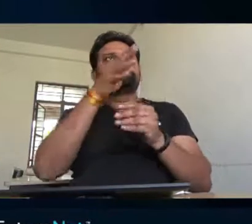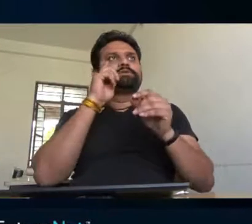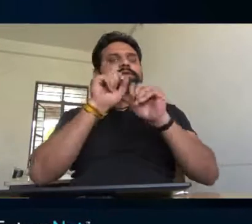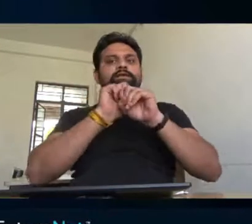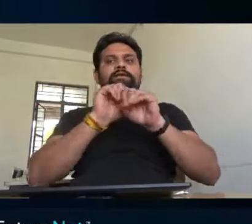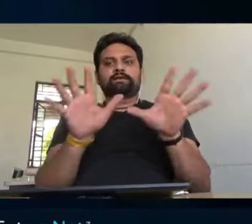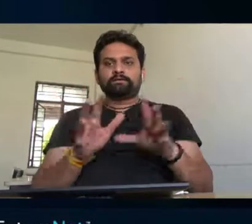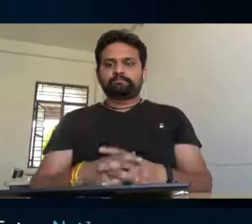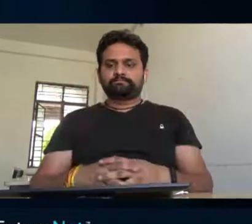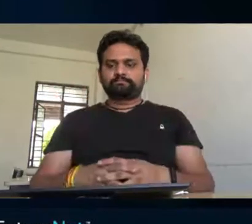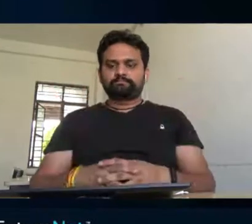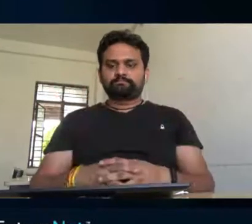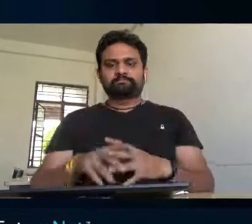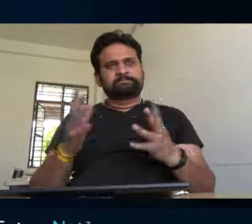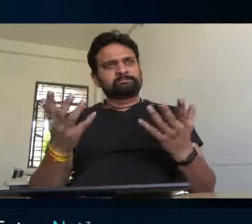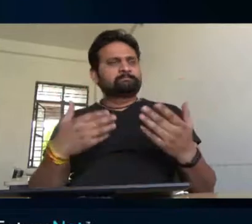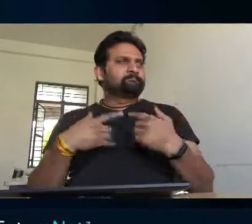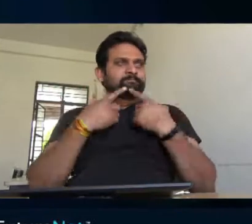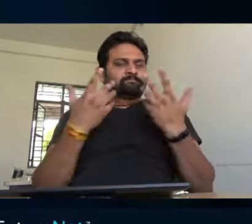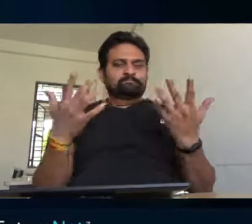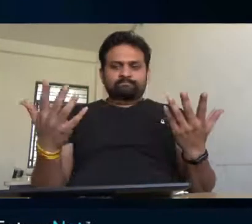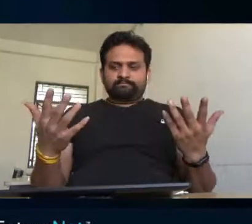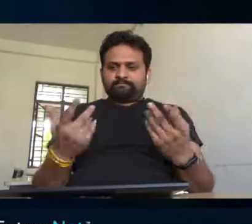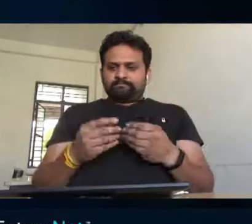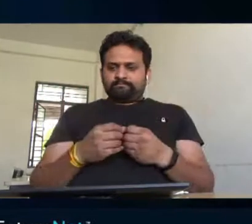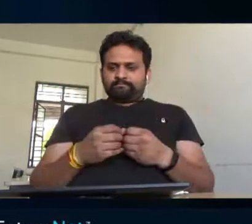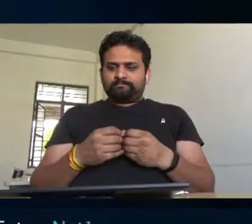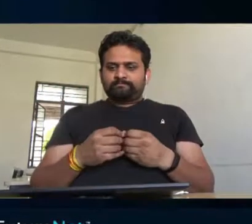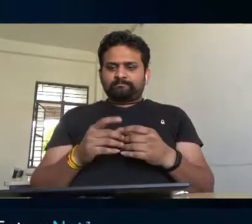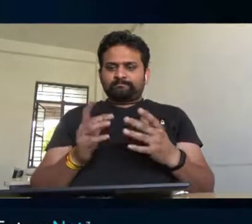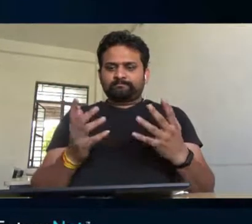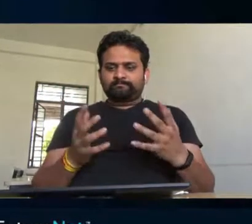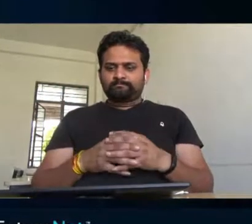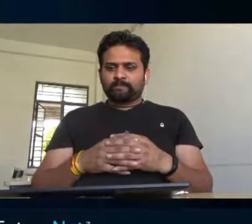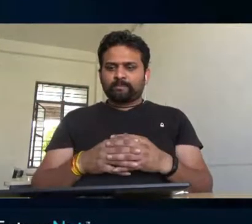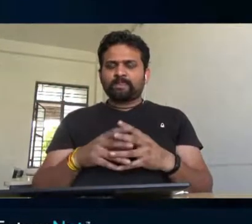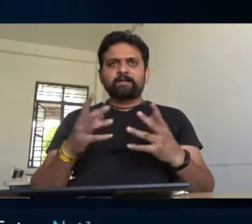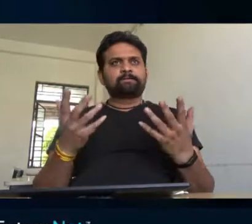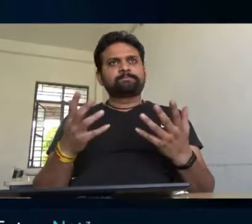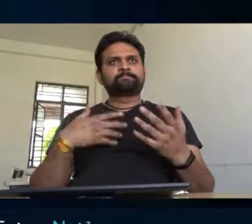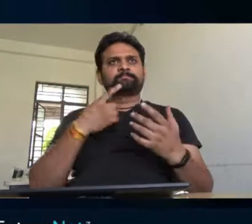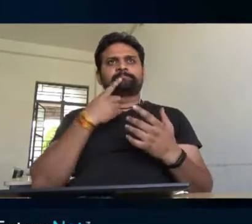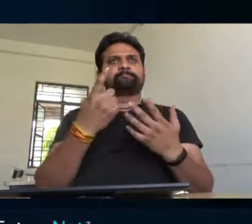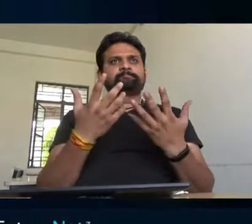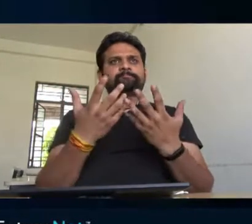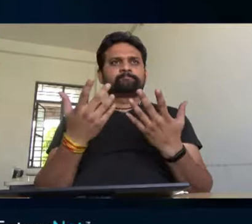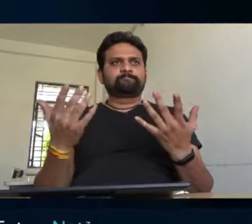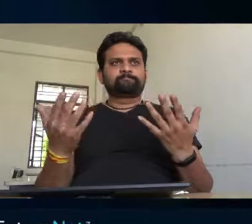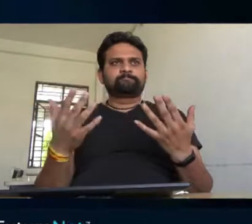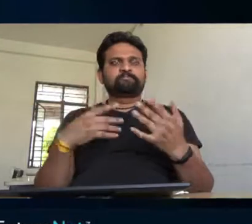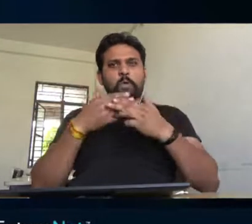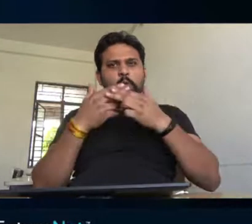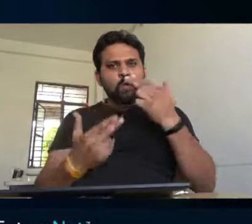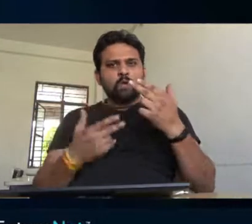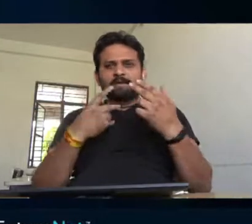it 6 times back. Because after that event, to sponsor new people is like easy, like 1,